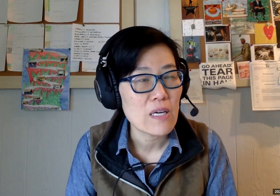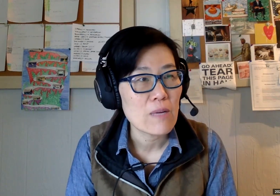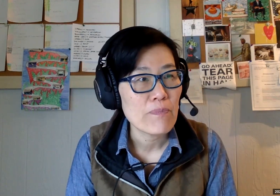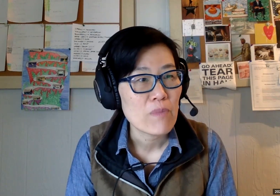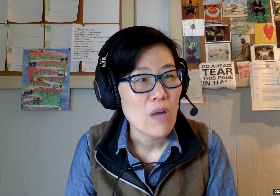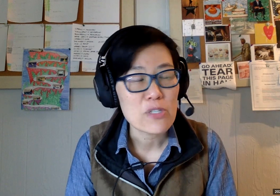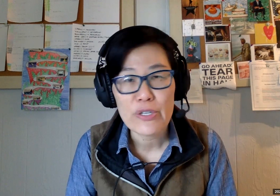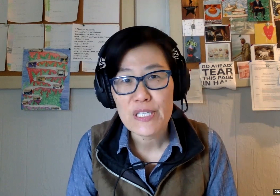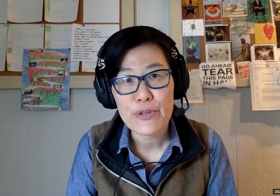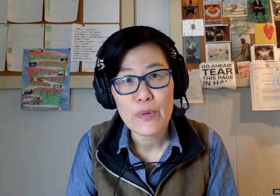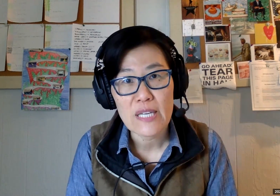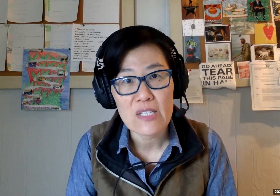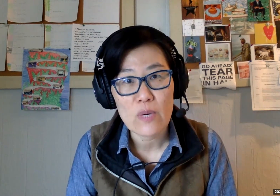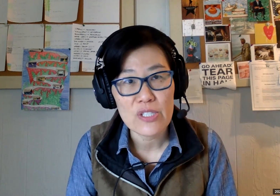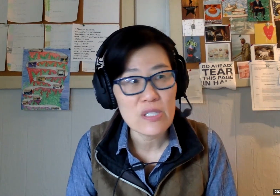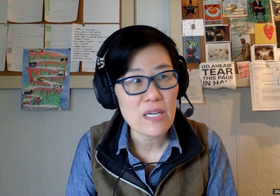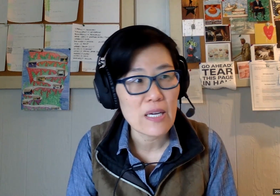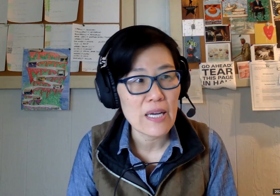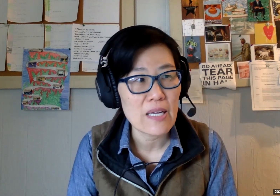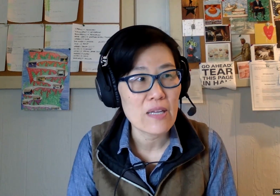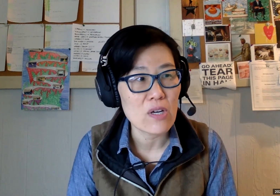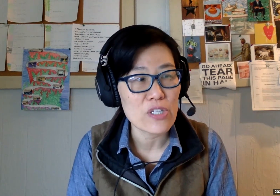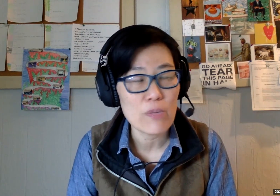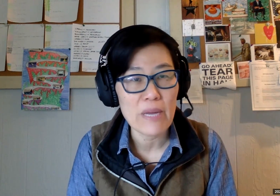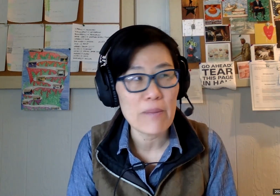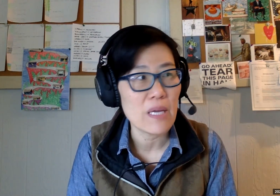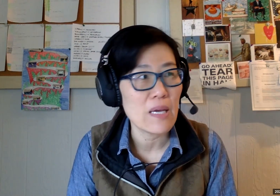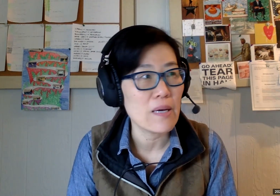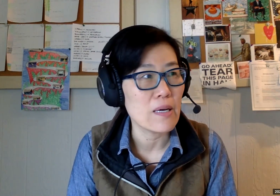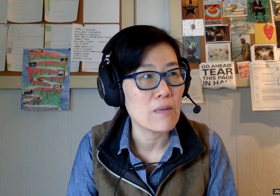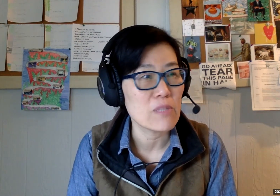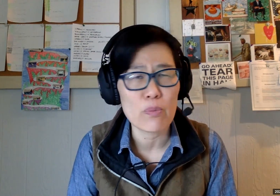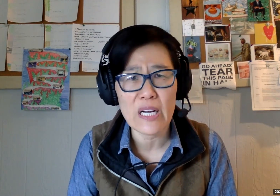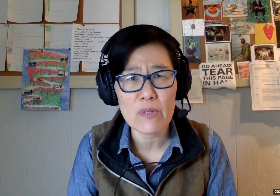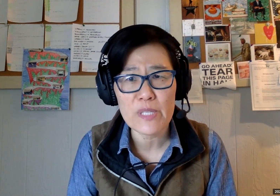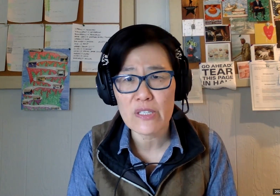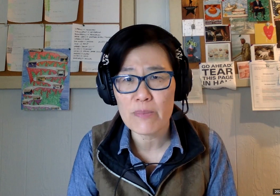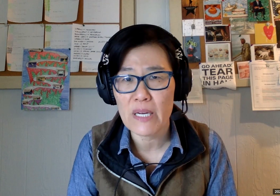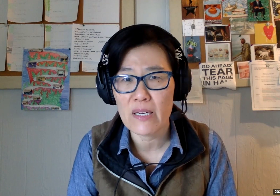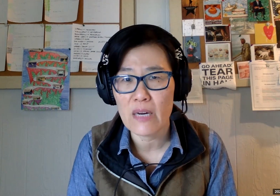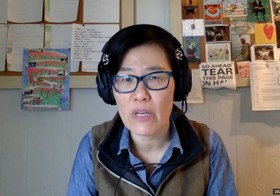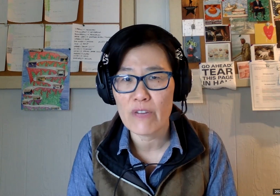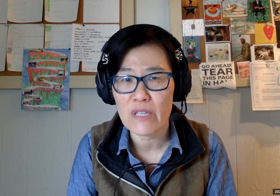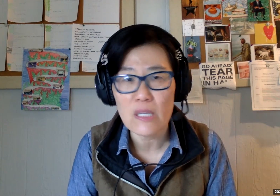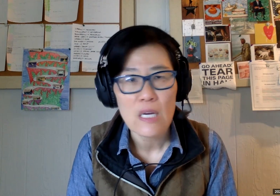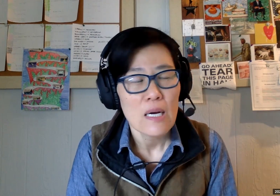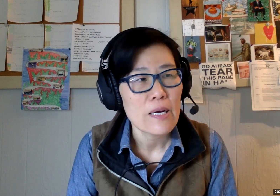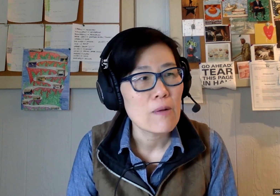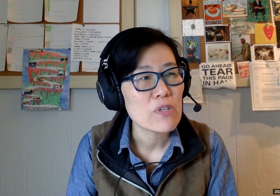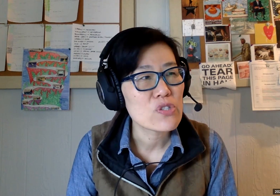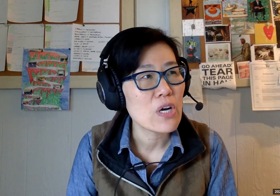of opportunities for you all to ask questions, and there also might be some breakout rooms here depending on how we all